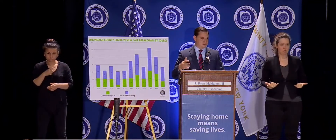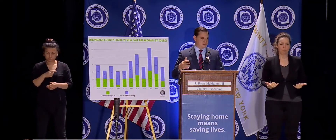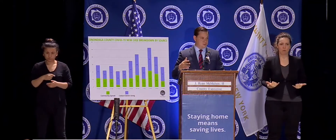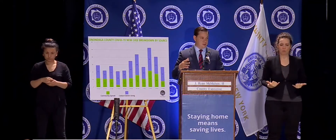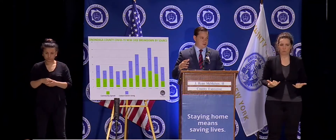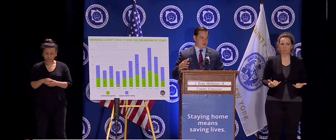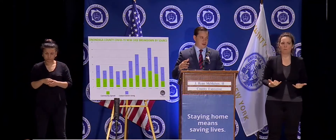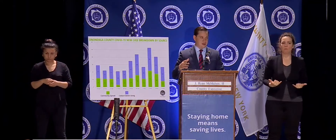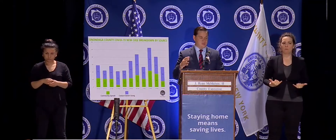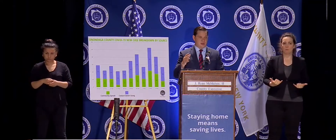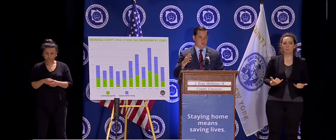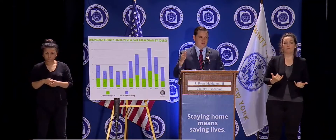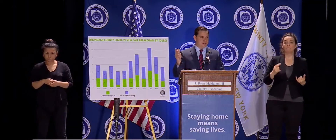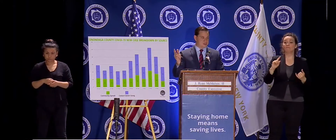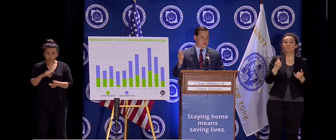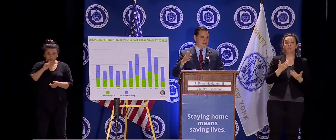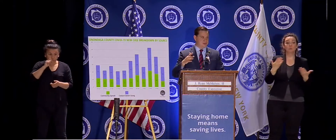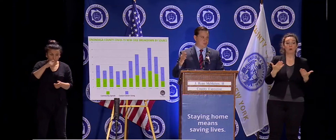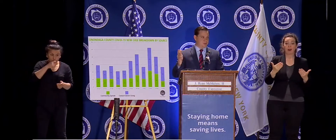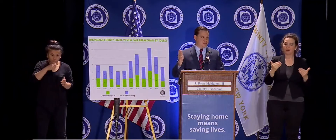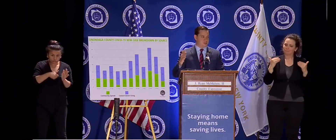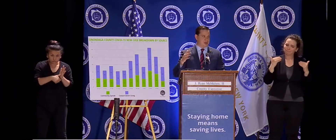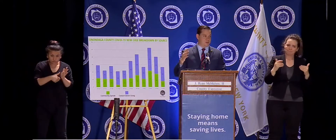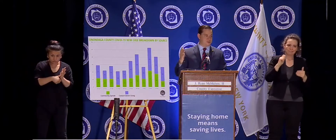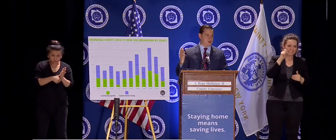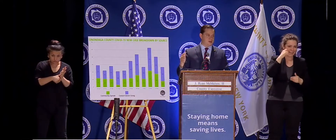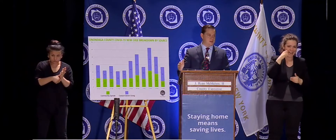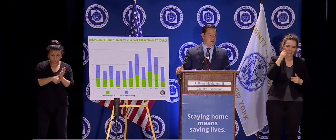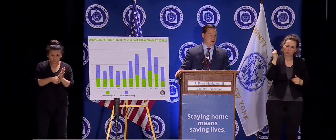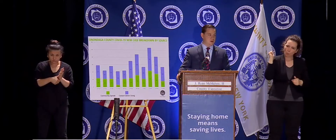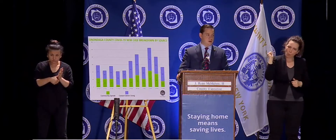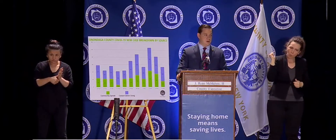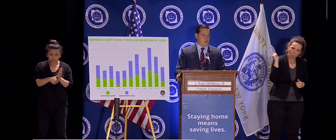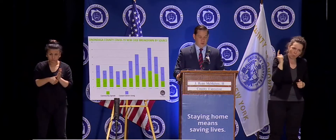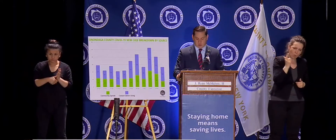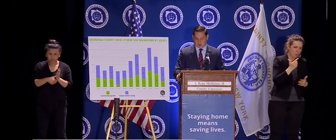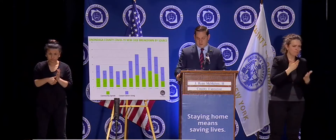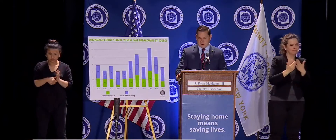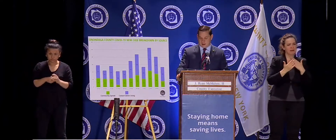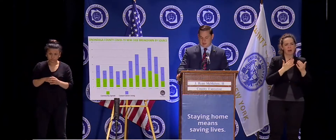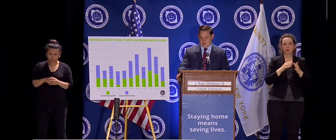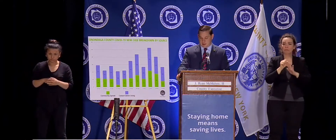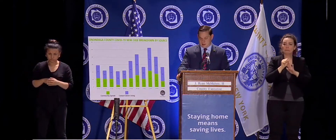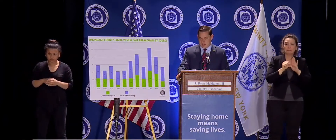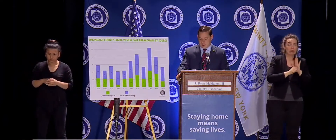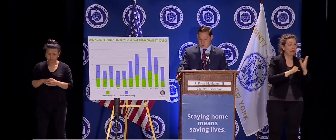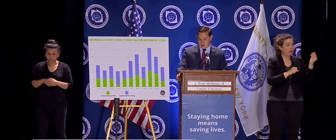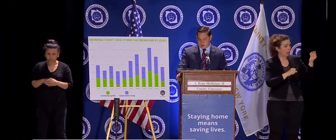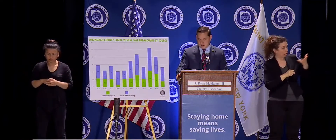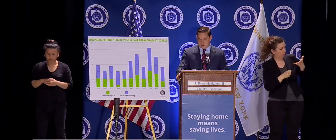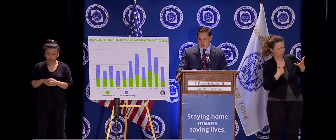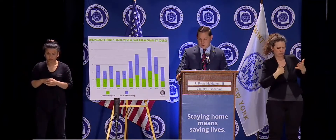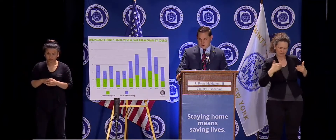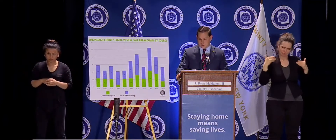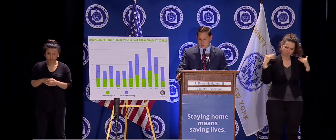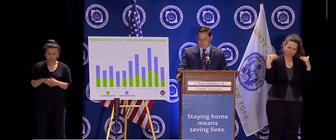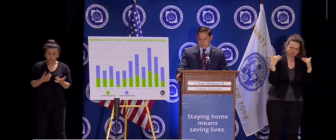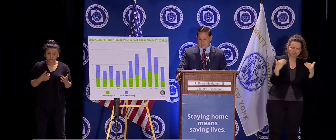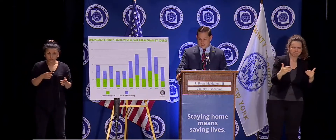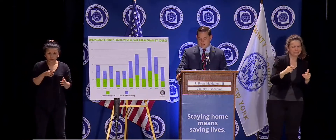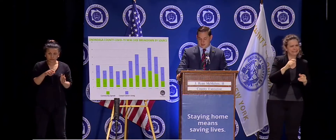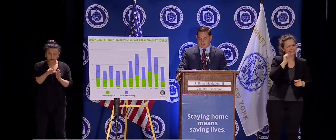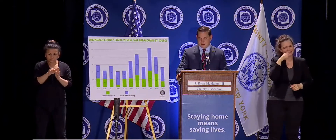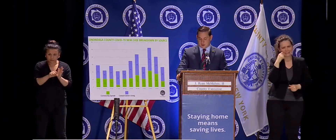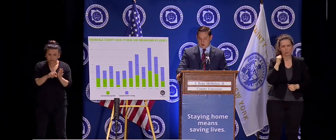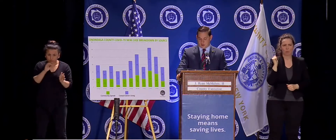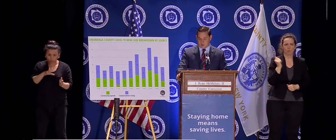regimen to make sure that no matter what the state's interpretation on restart is, we qualify. And so it's a little